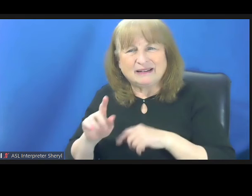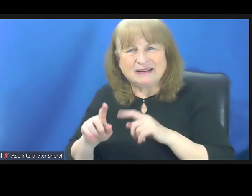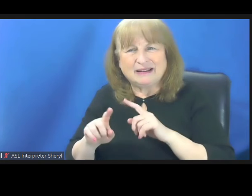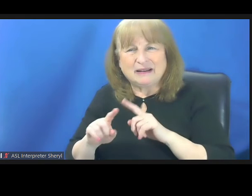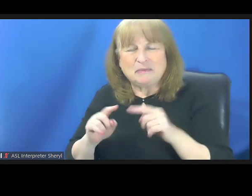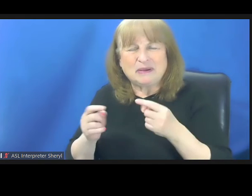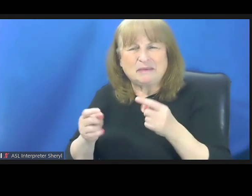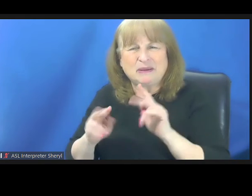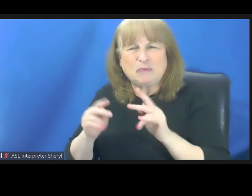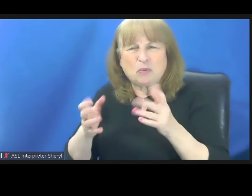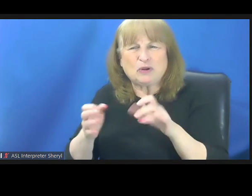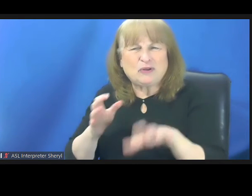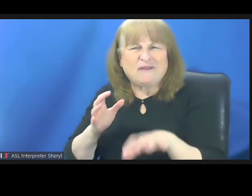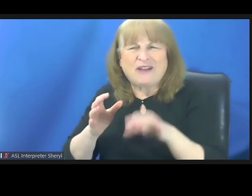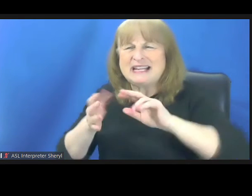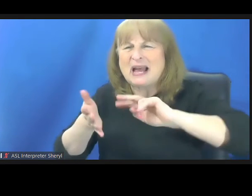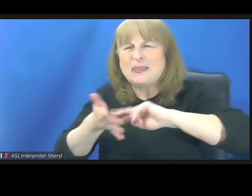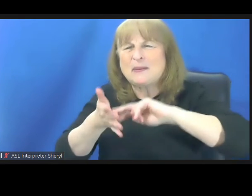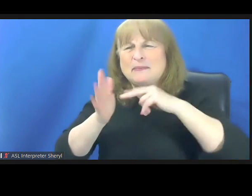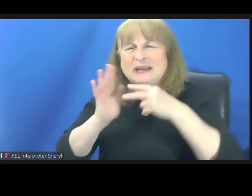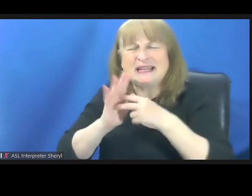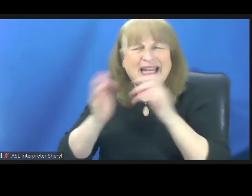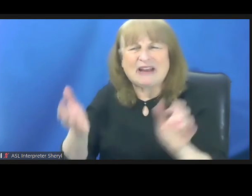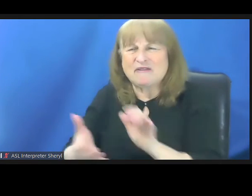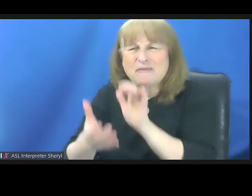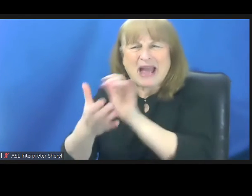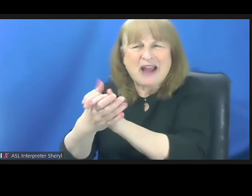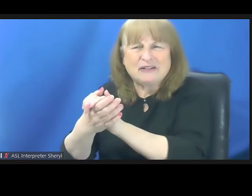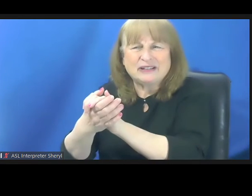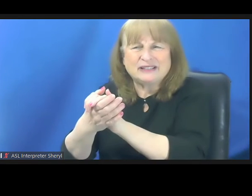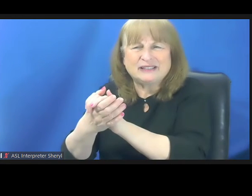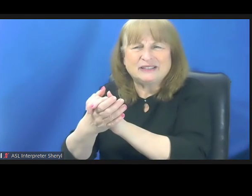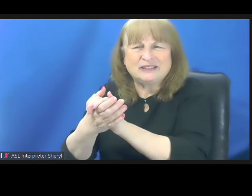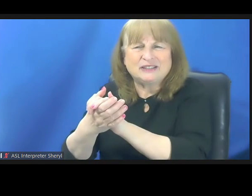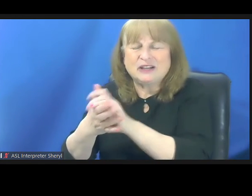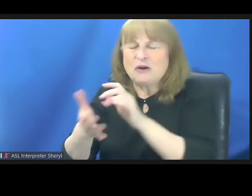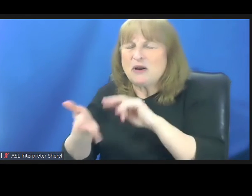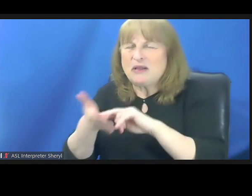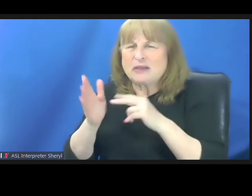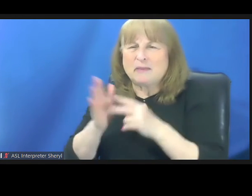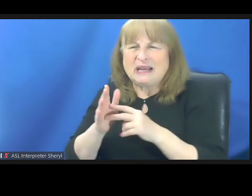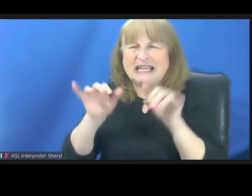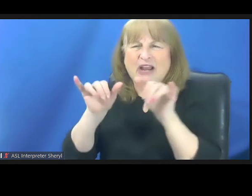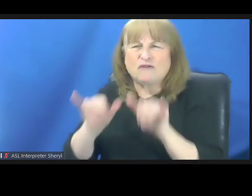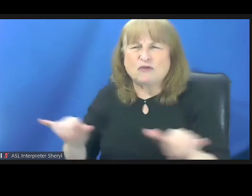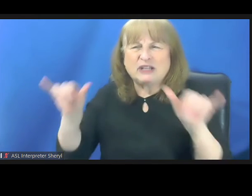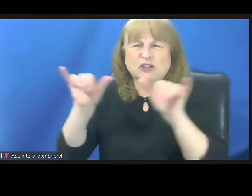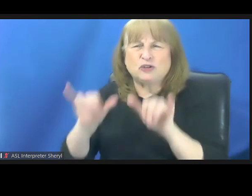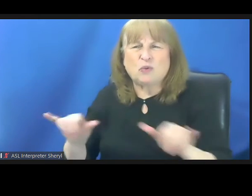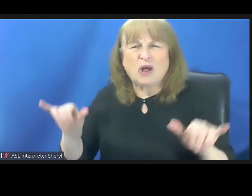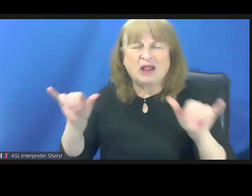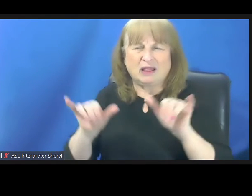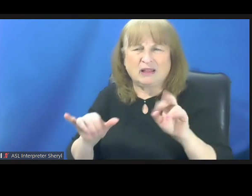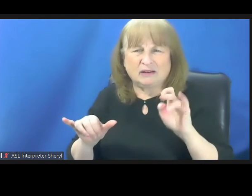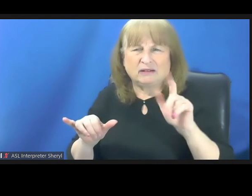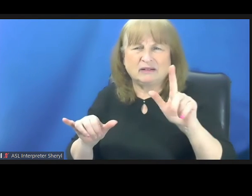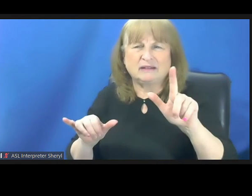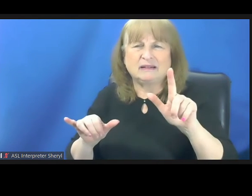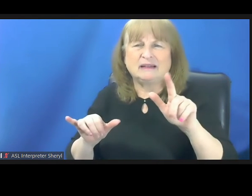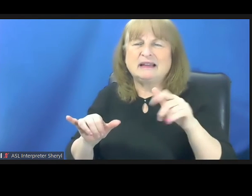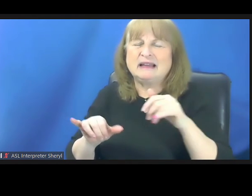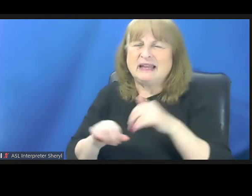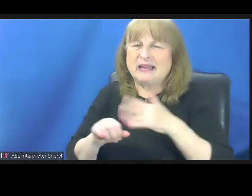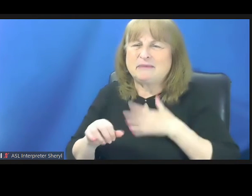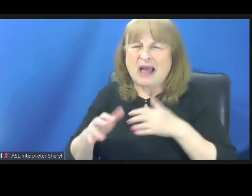to find out the meaning of marriage in Bull or the meaning of ritual in my Play of the Gods book.